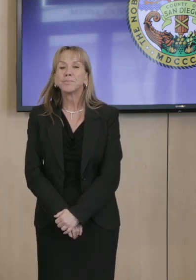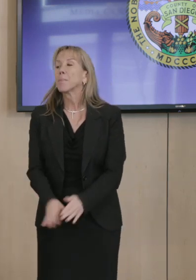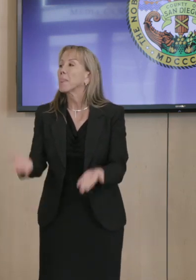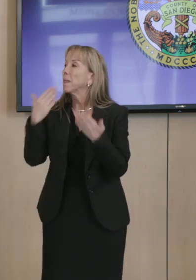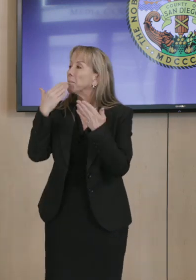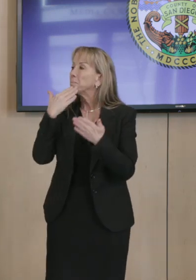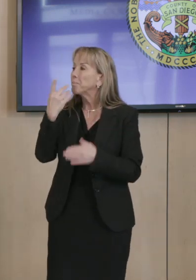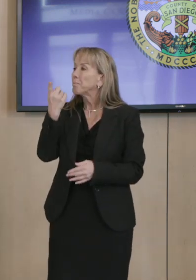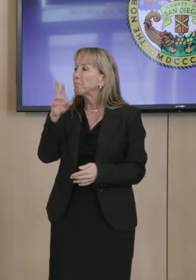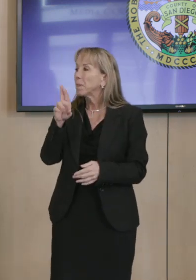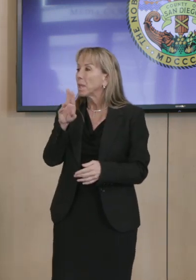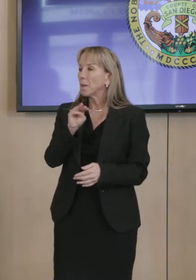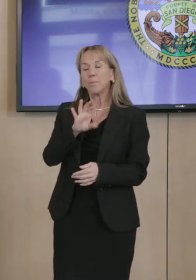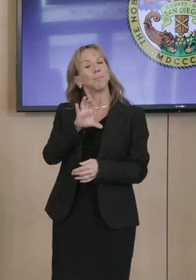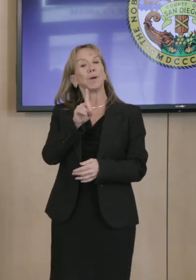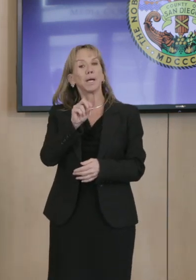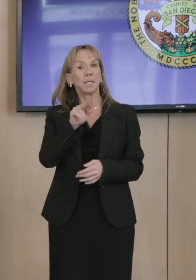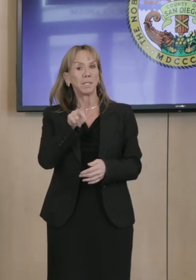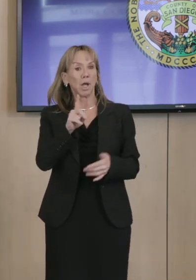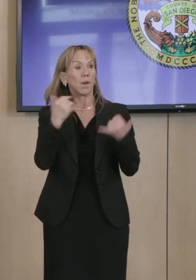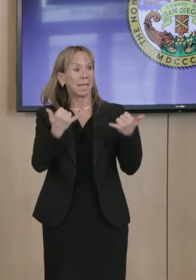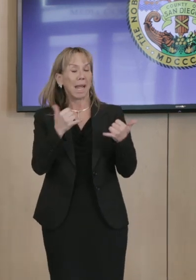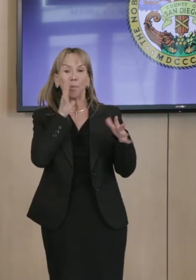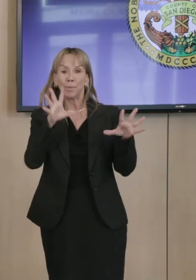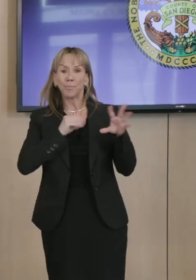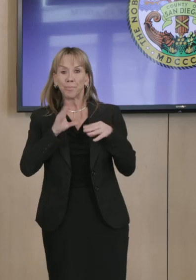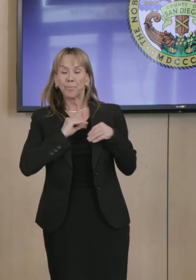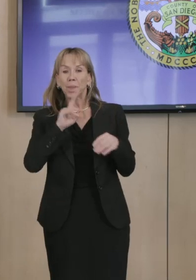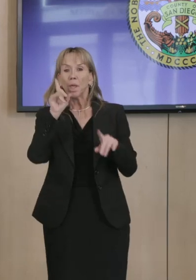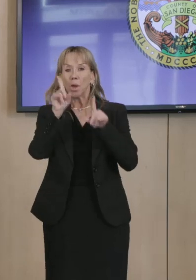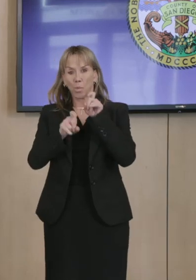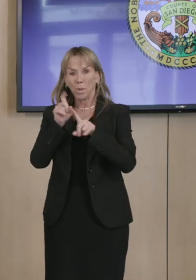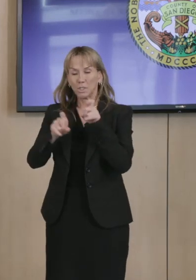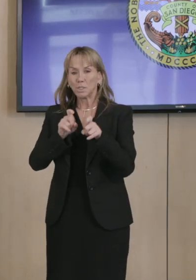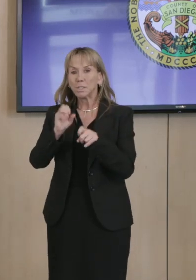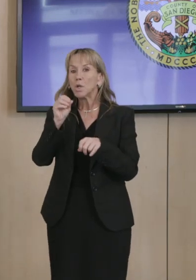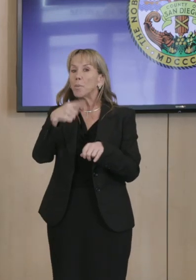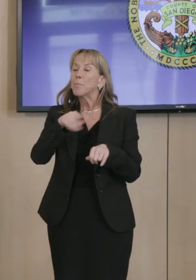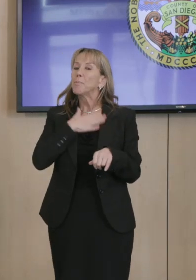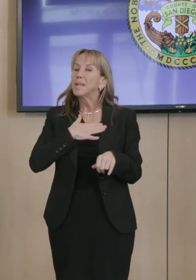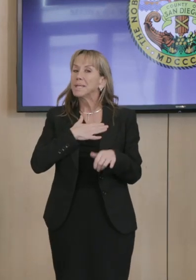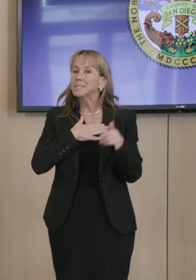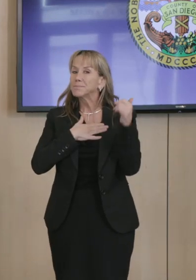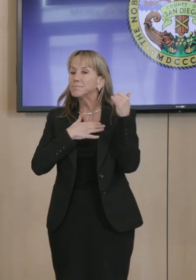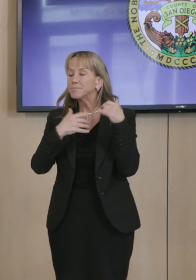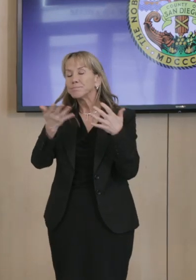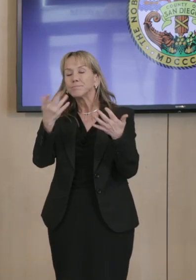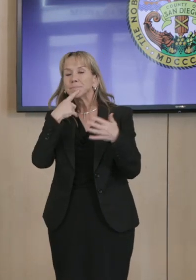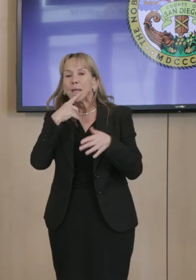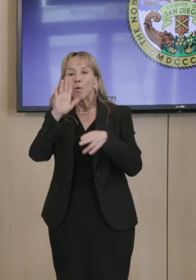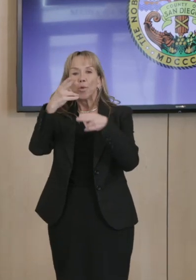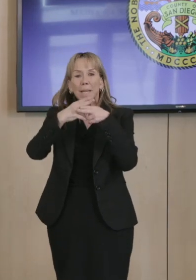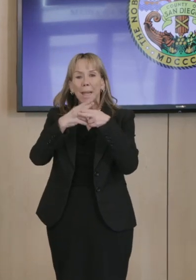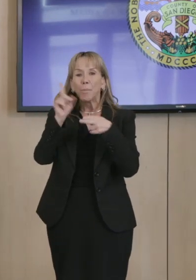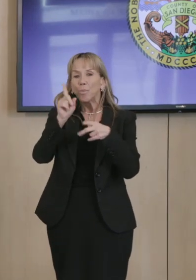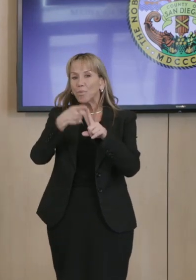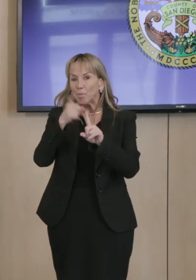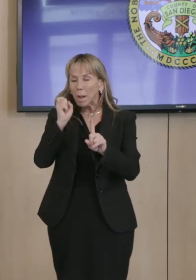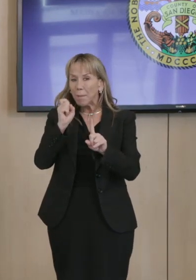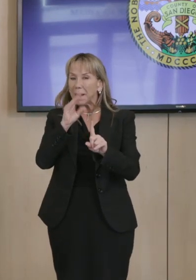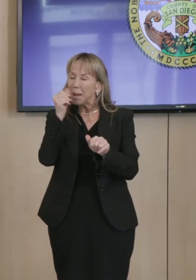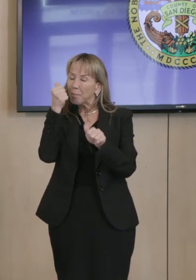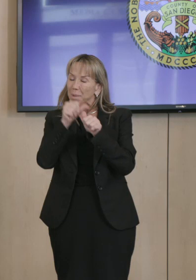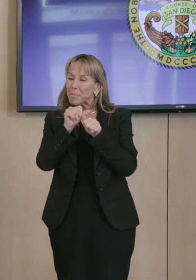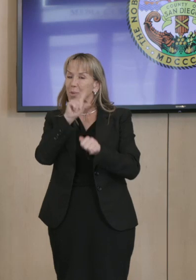Thank you, Dr. McDonald. We're going to go straight to the questions now. Again, we would ask you to state your name and your outlet. Please keep your questions to